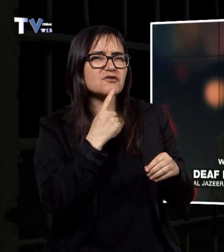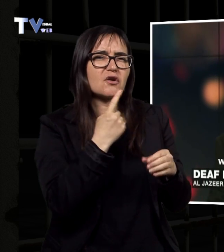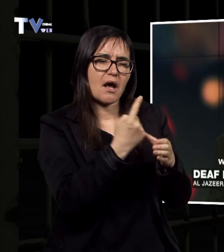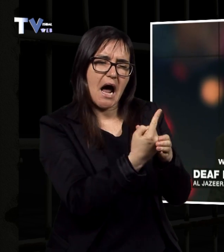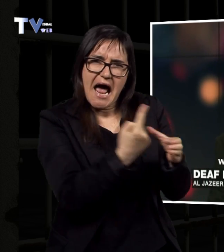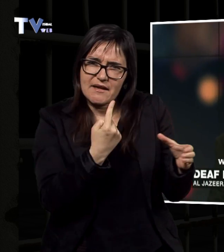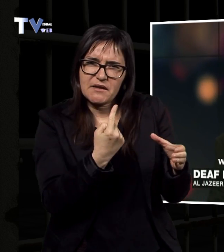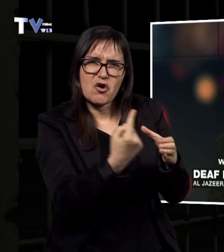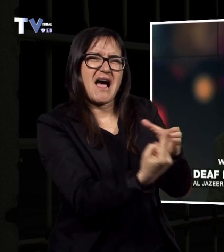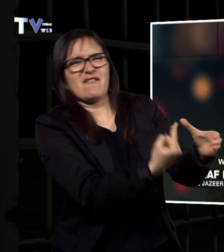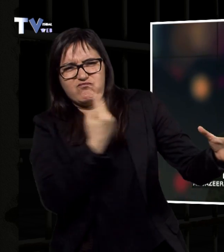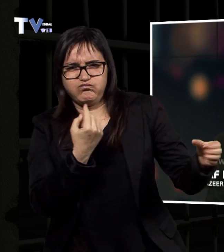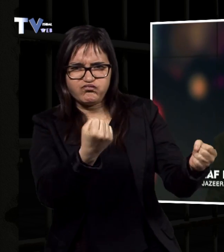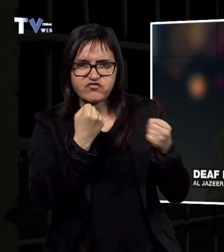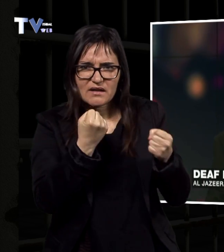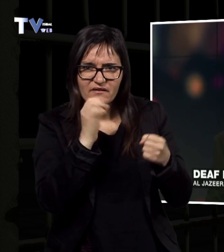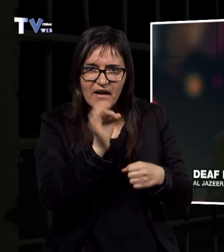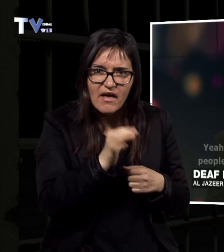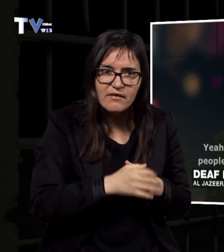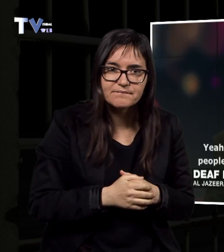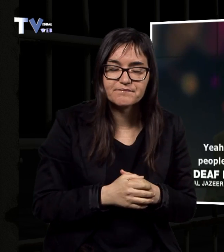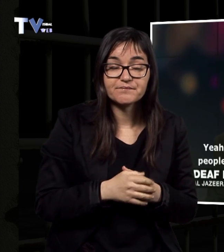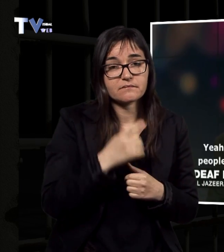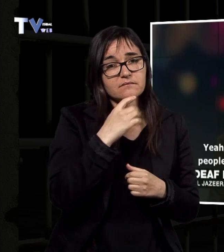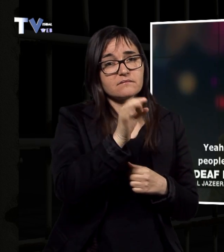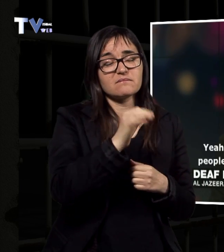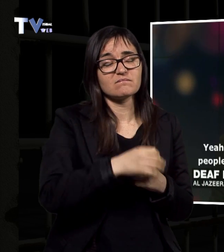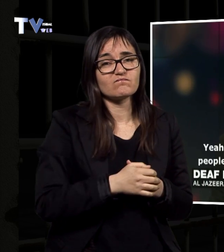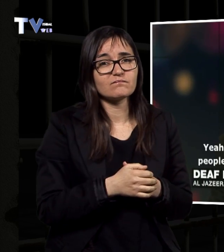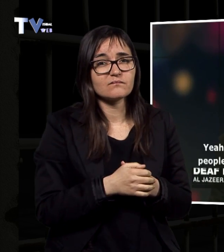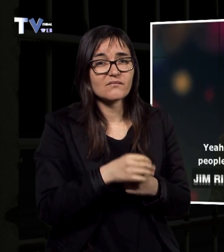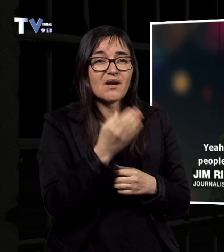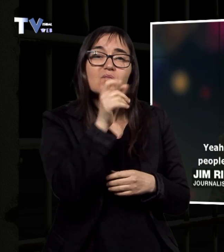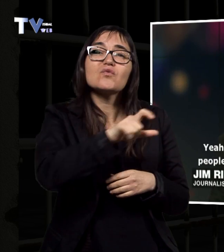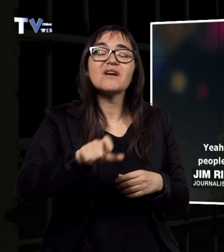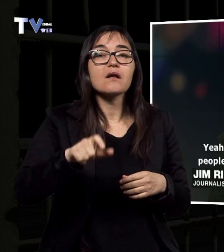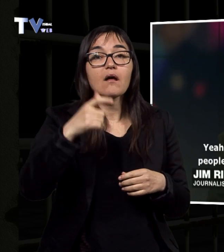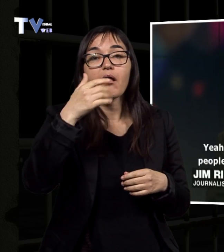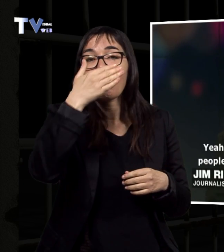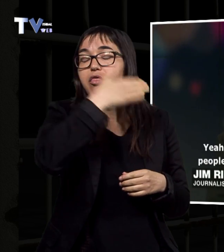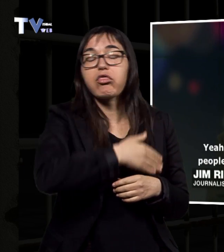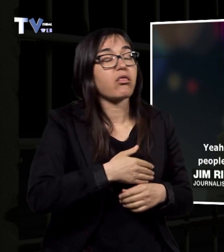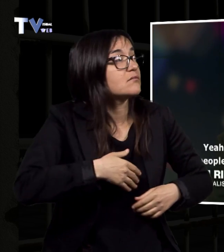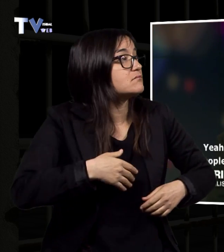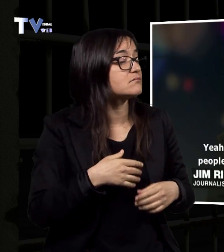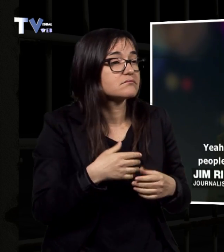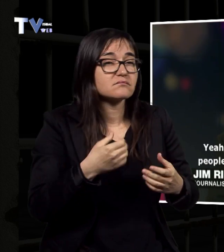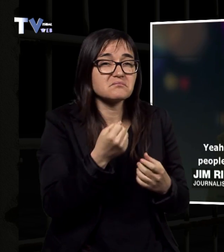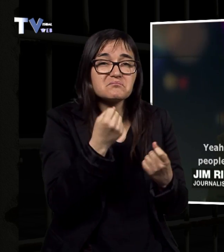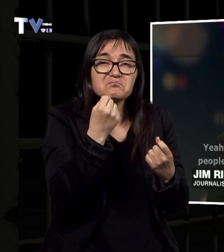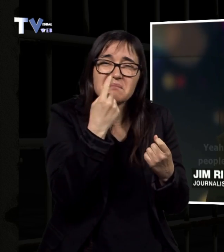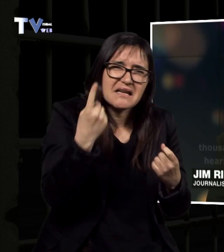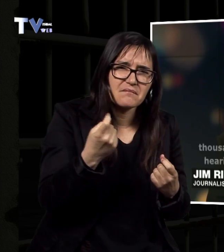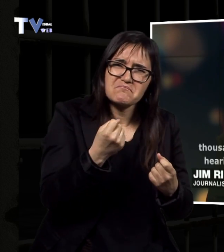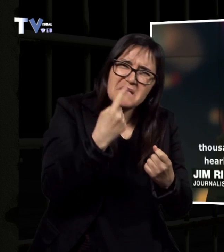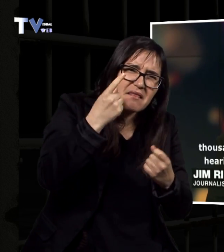in isolation, Well, yeah, you know, the thing is, most people don't realize that thousands, tens